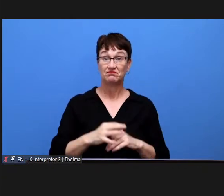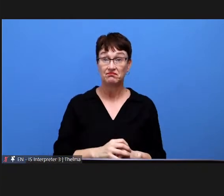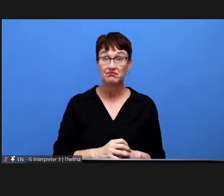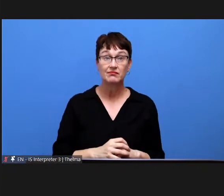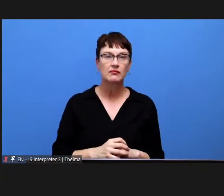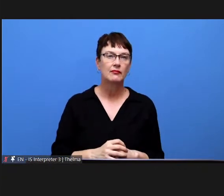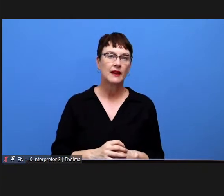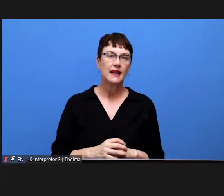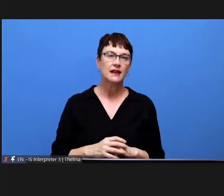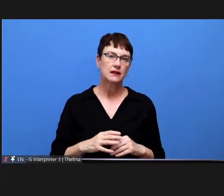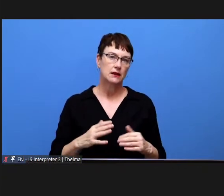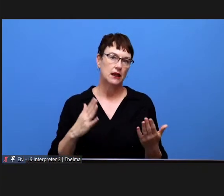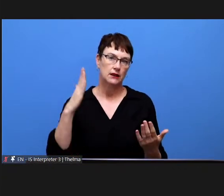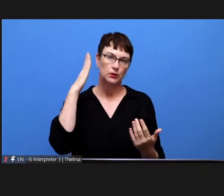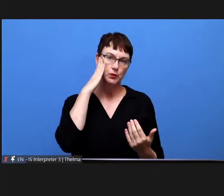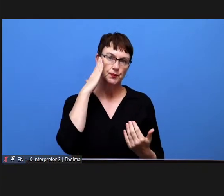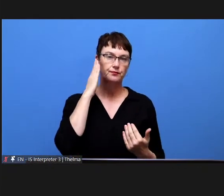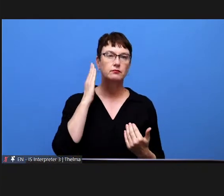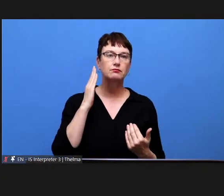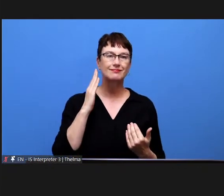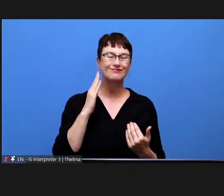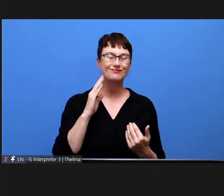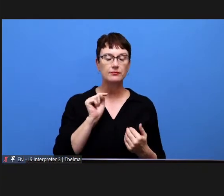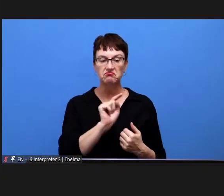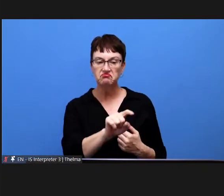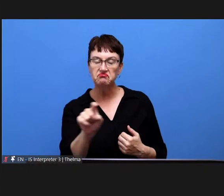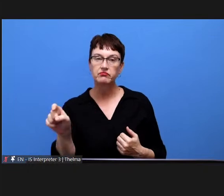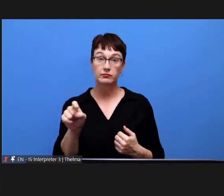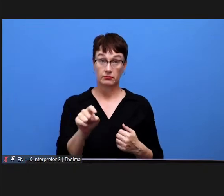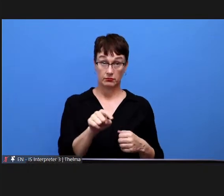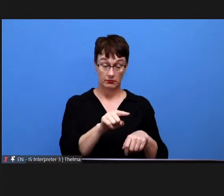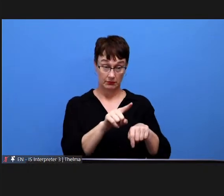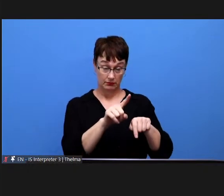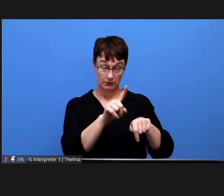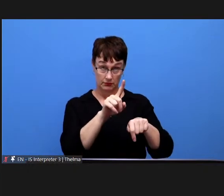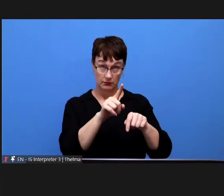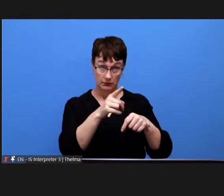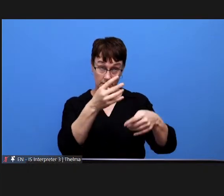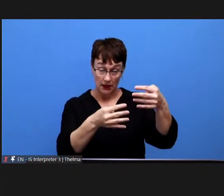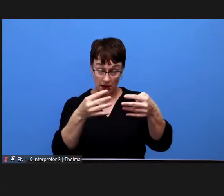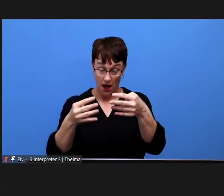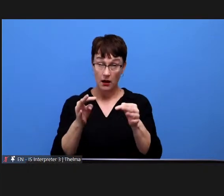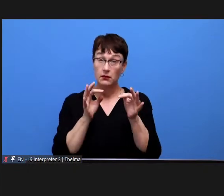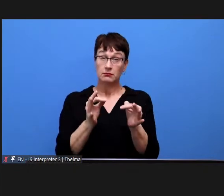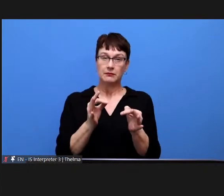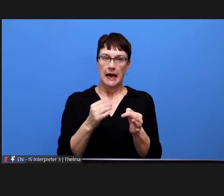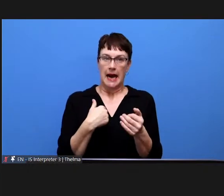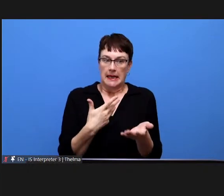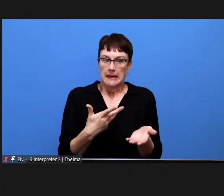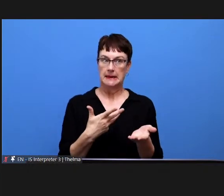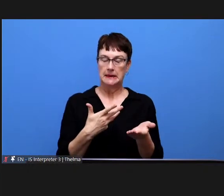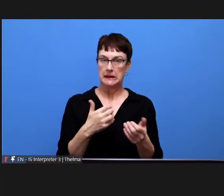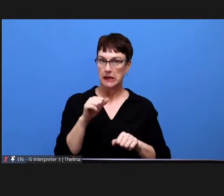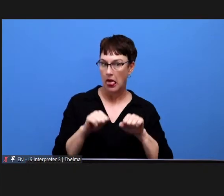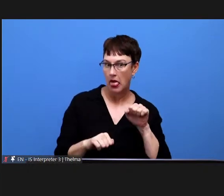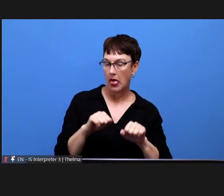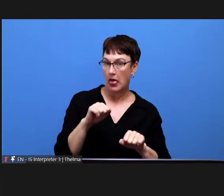offices in many countries, but it's not really working properly sometimes in terms of collaboration between local